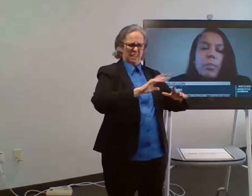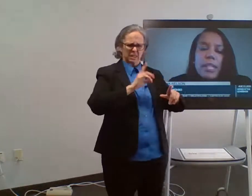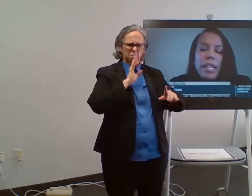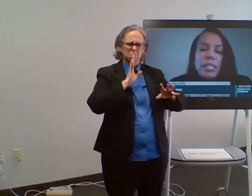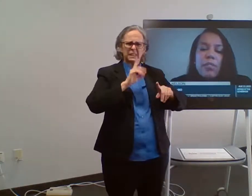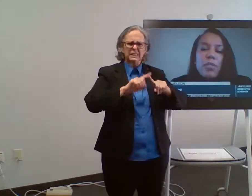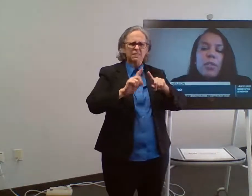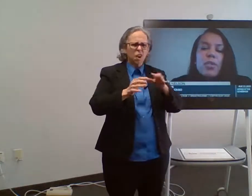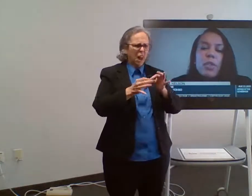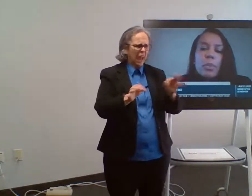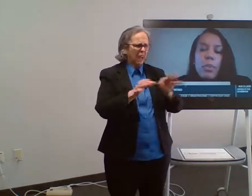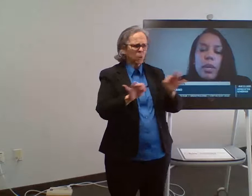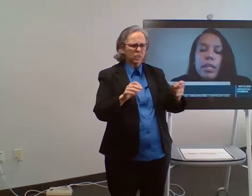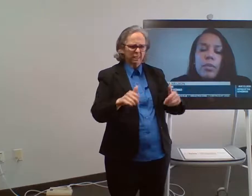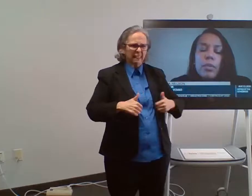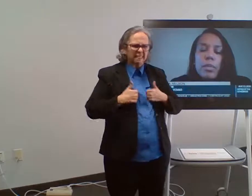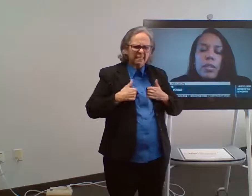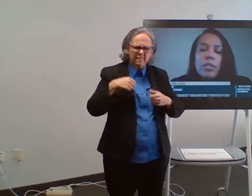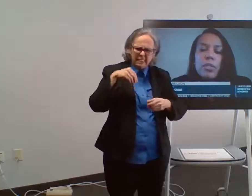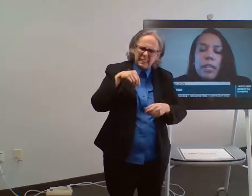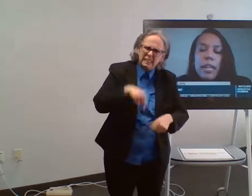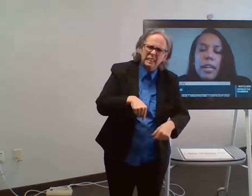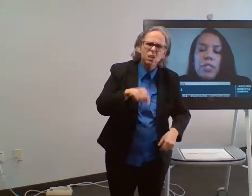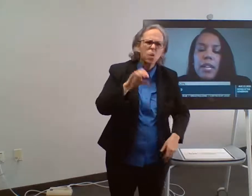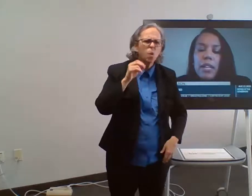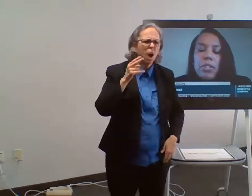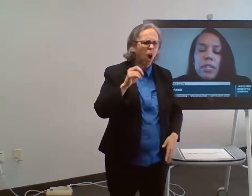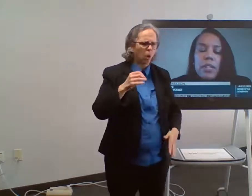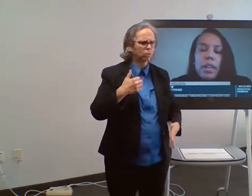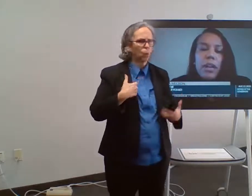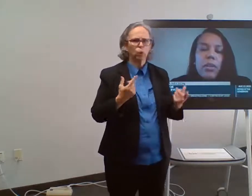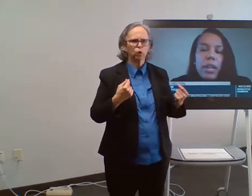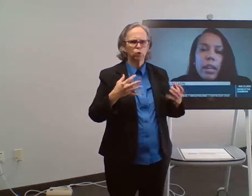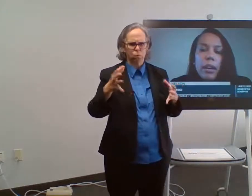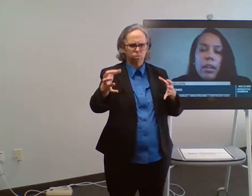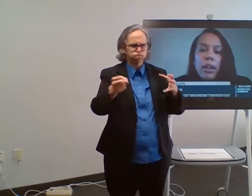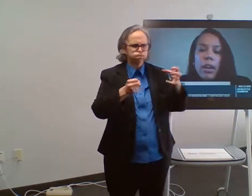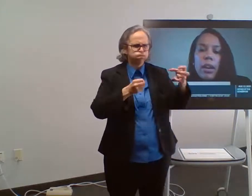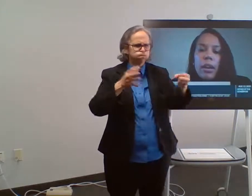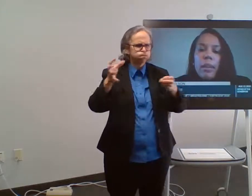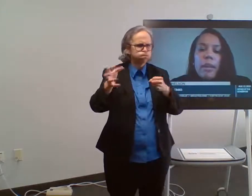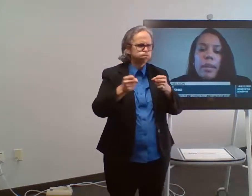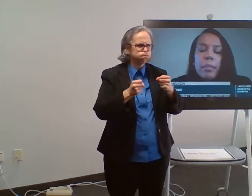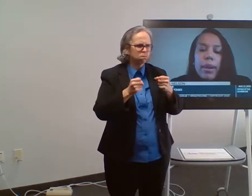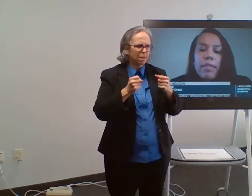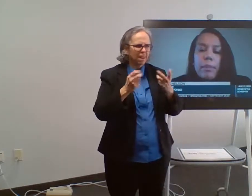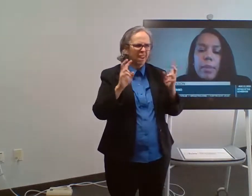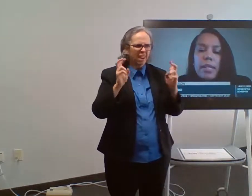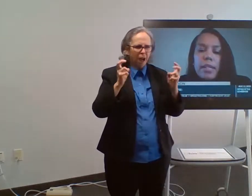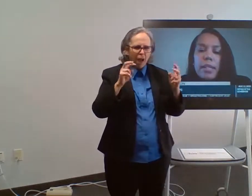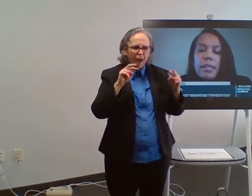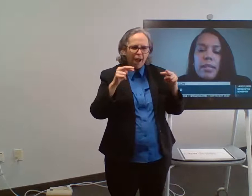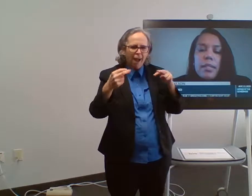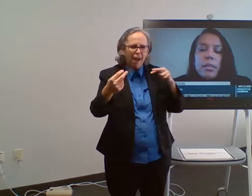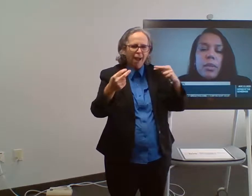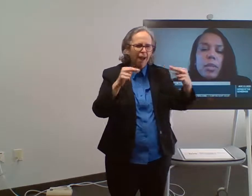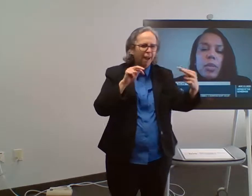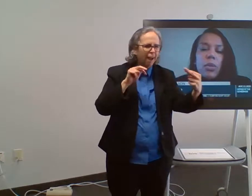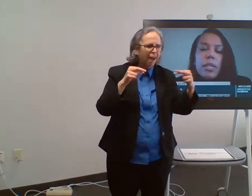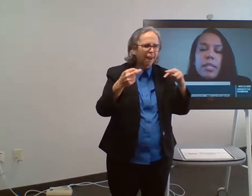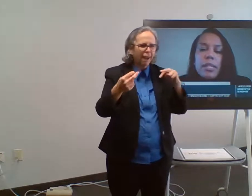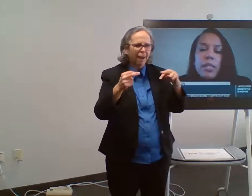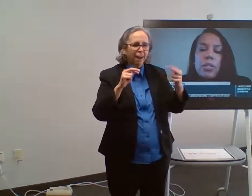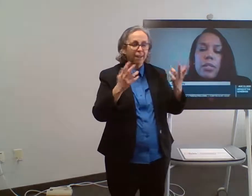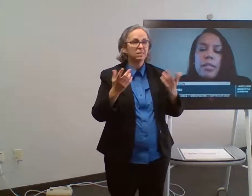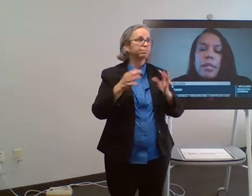will represent diverse viewpoints from sectors like education, healthcare, public and private business,